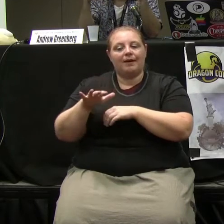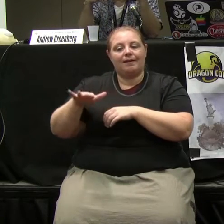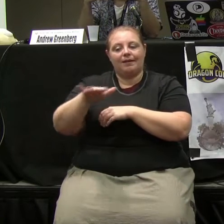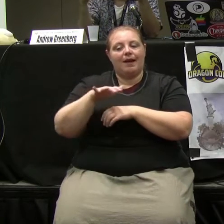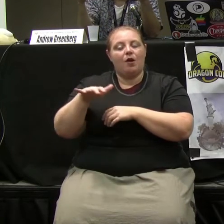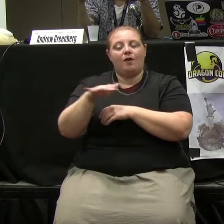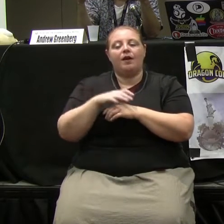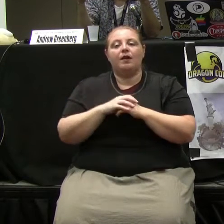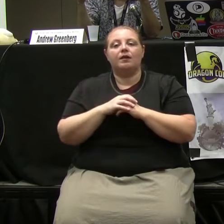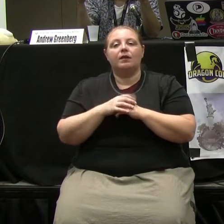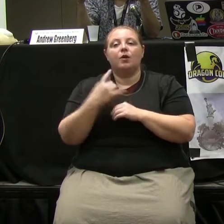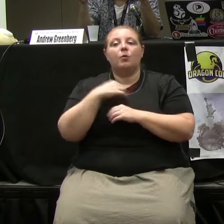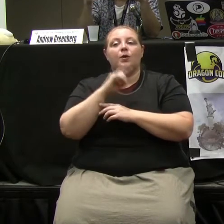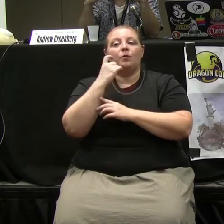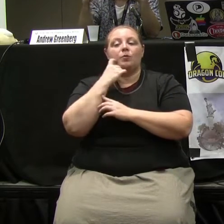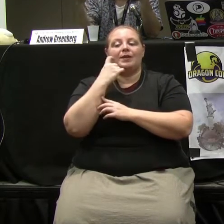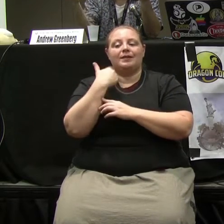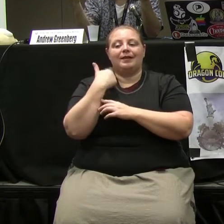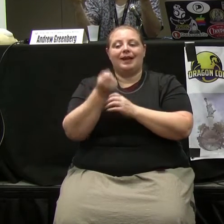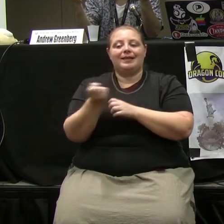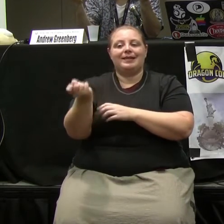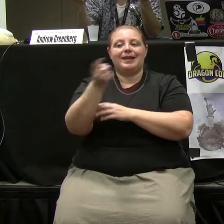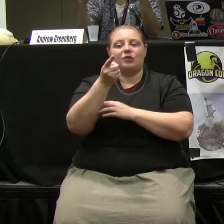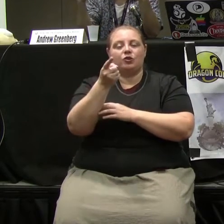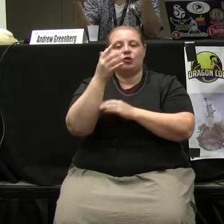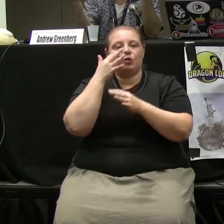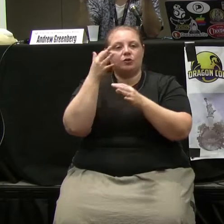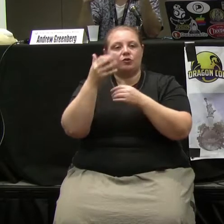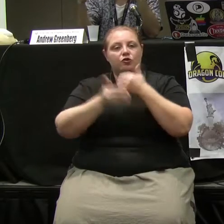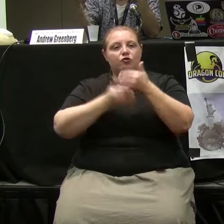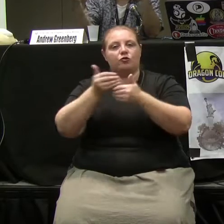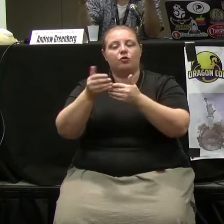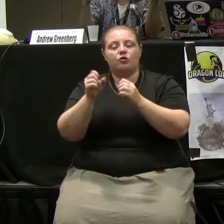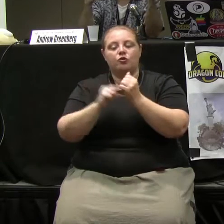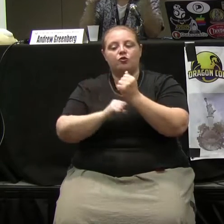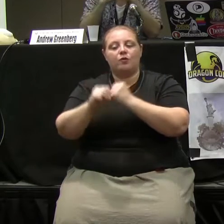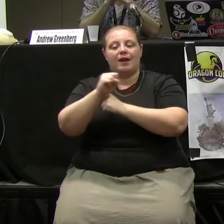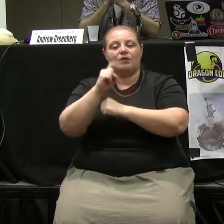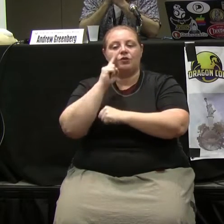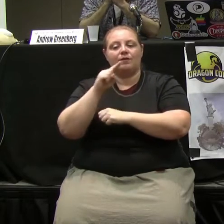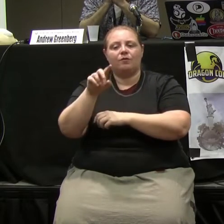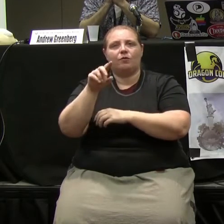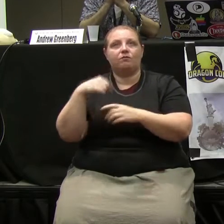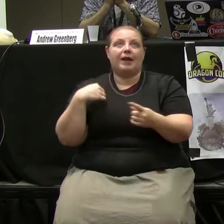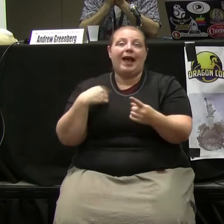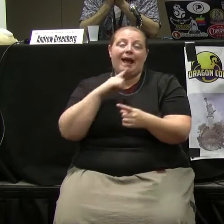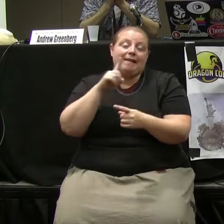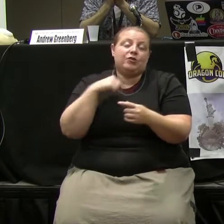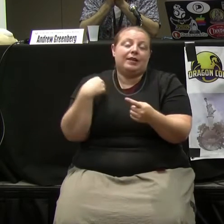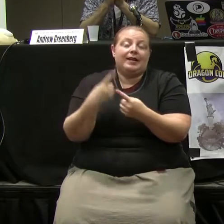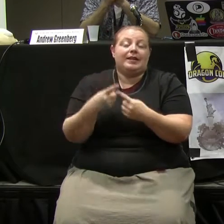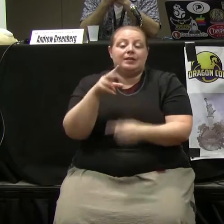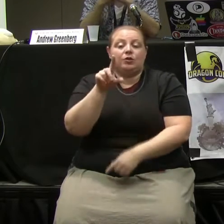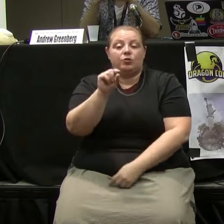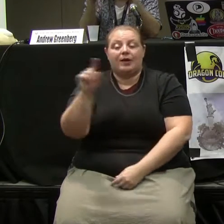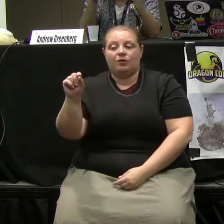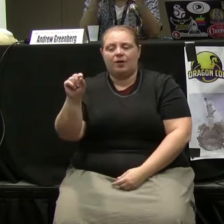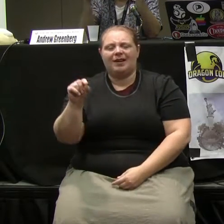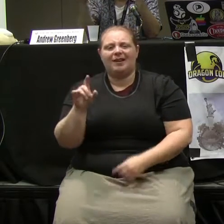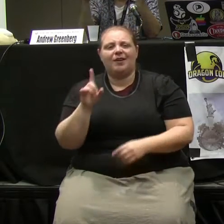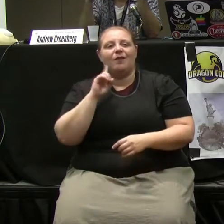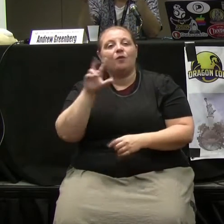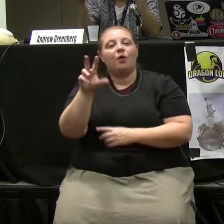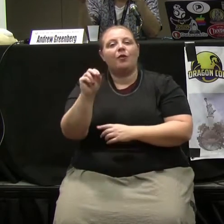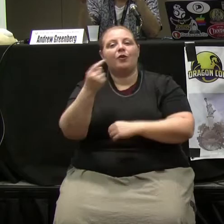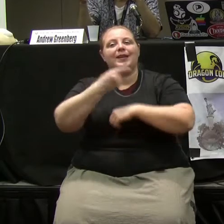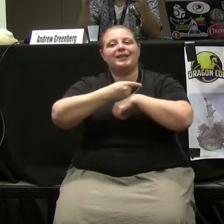put out the next year's strategy, actually strategy is going to 2020 for 30 days comment. Unfortunately, there's set up,